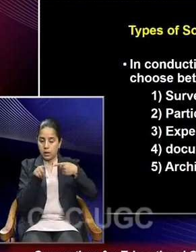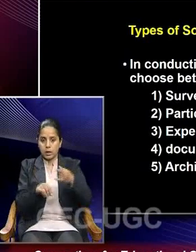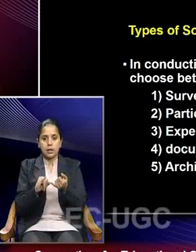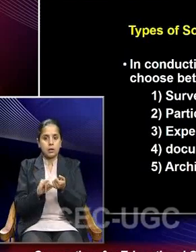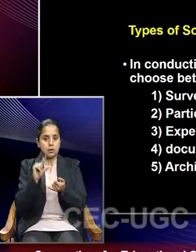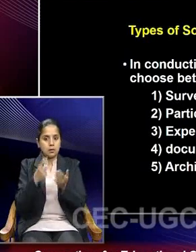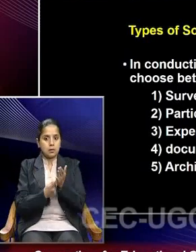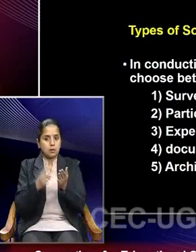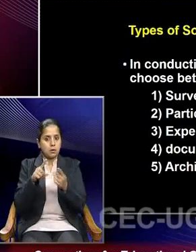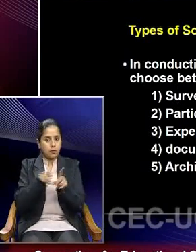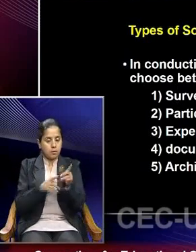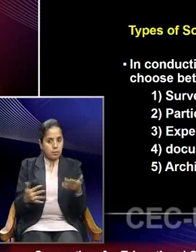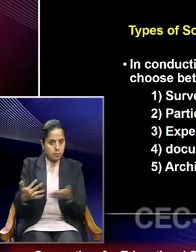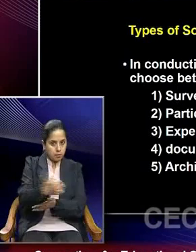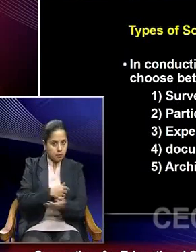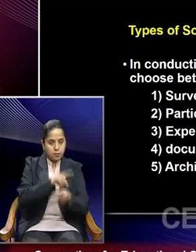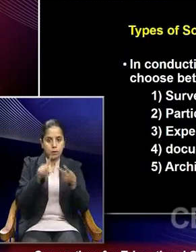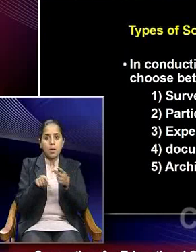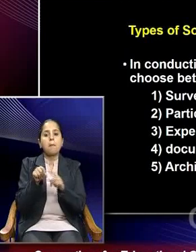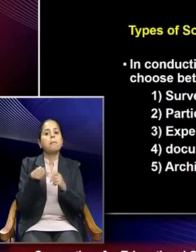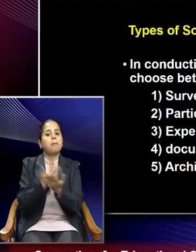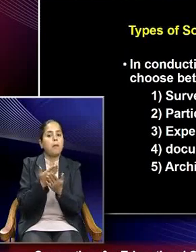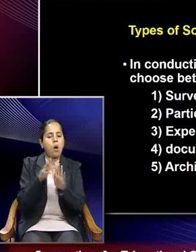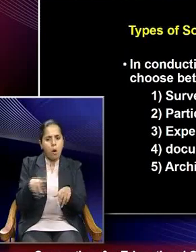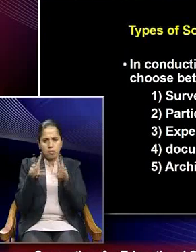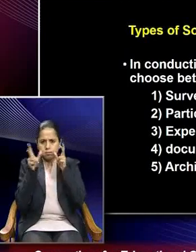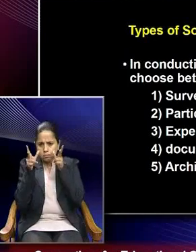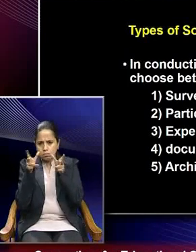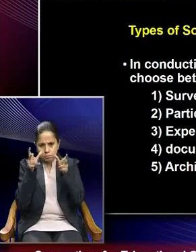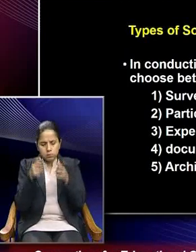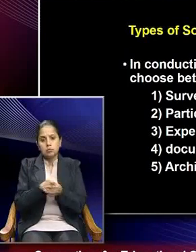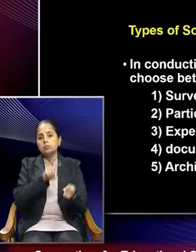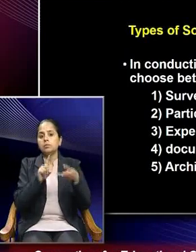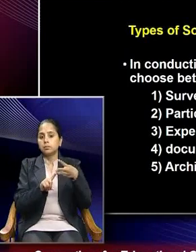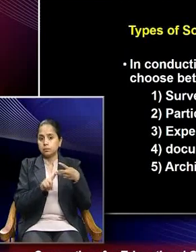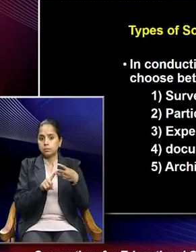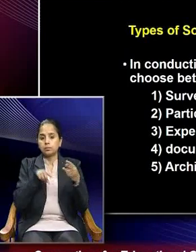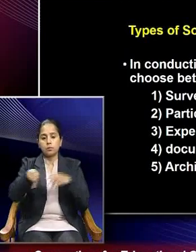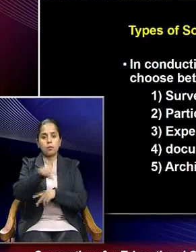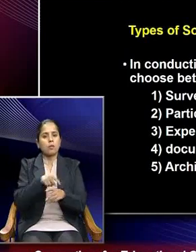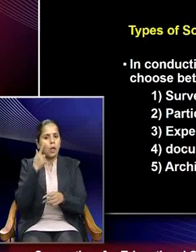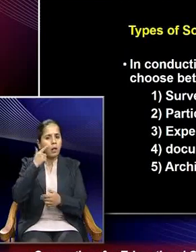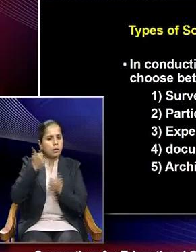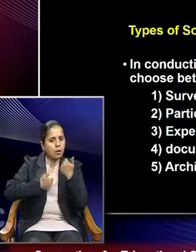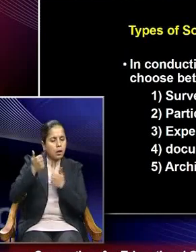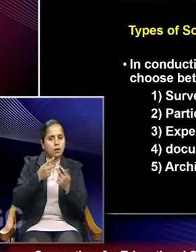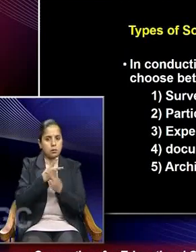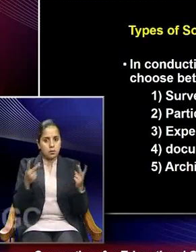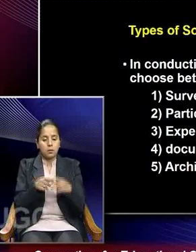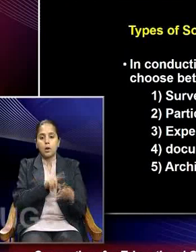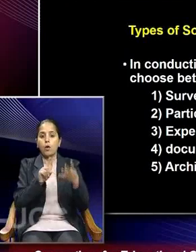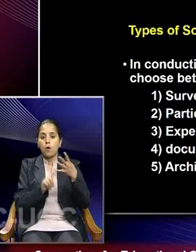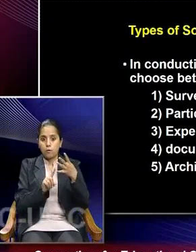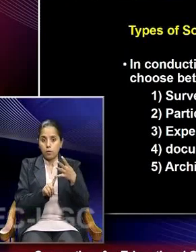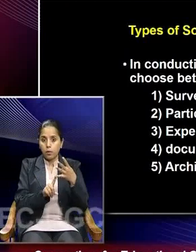survey; number 2, participant observation; number 3, experiments; number